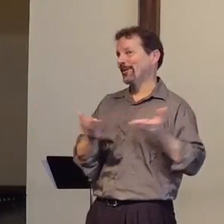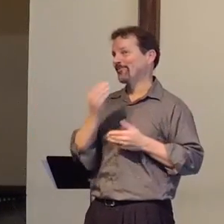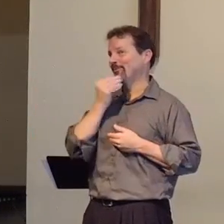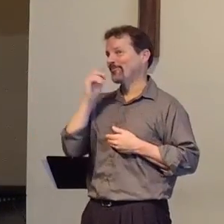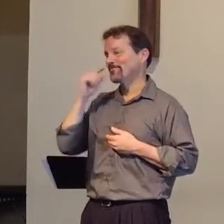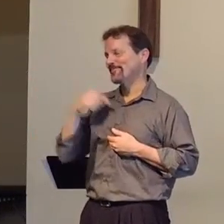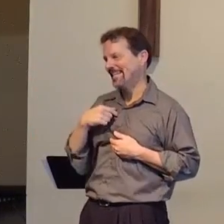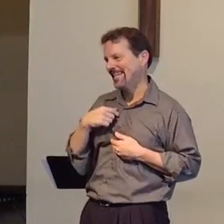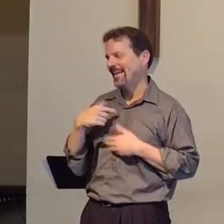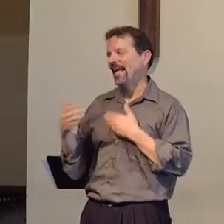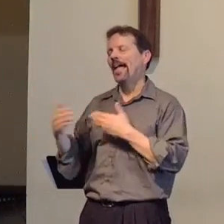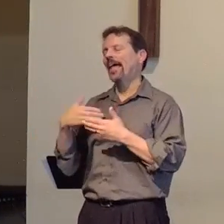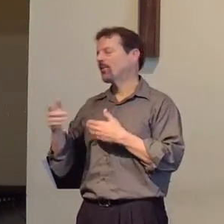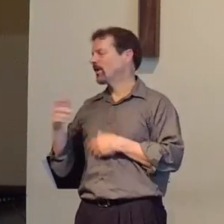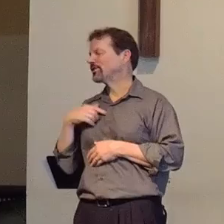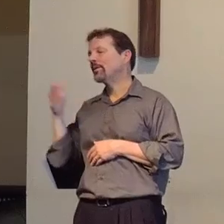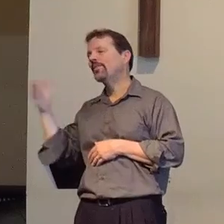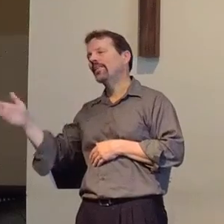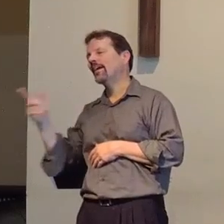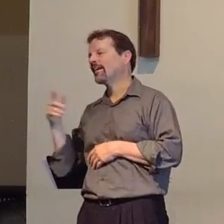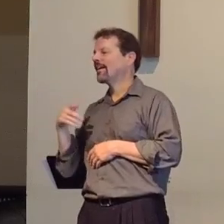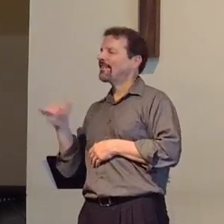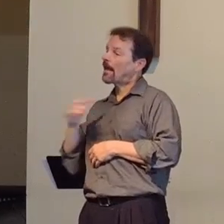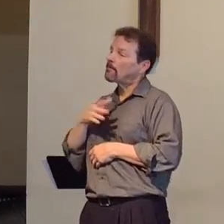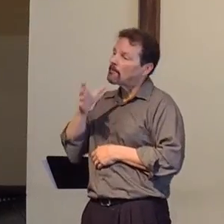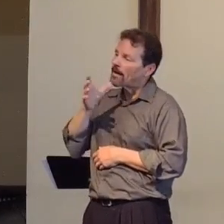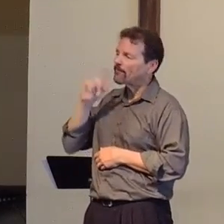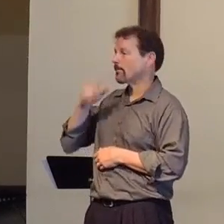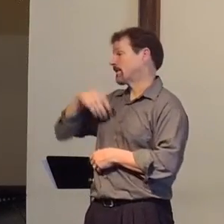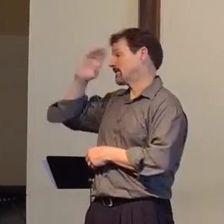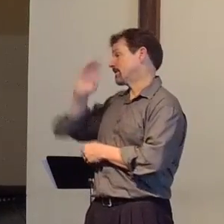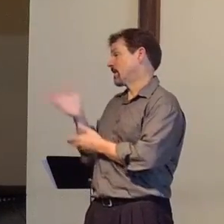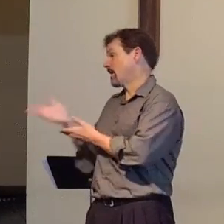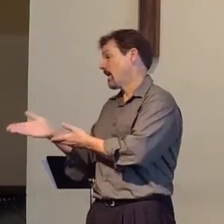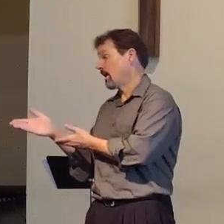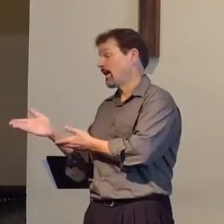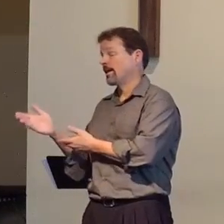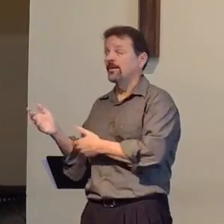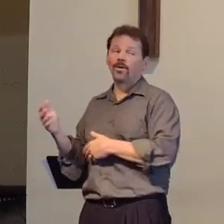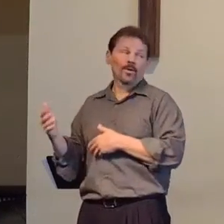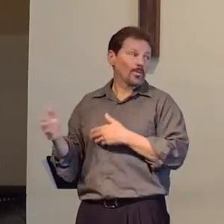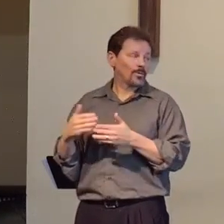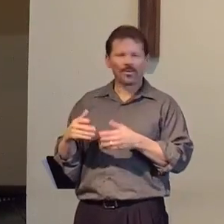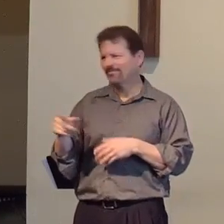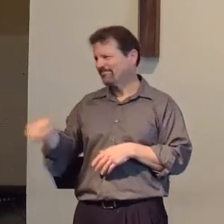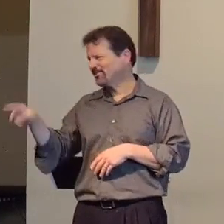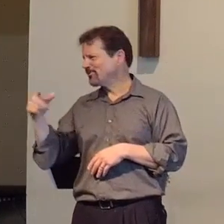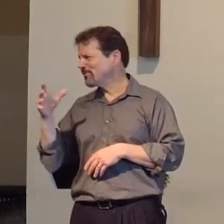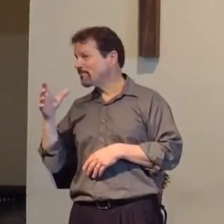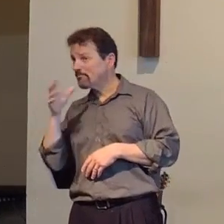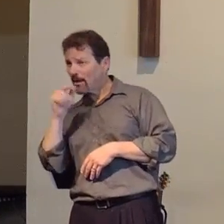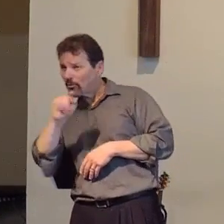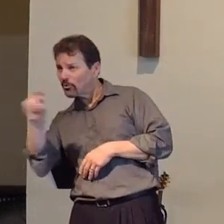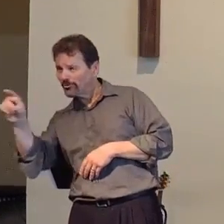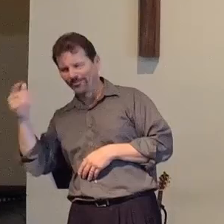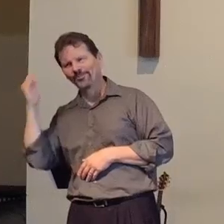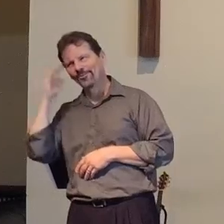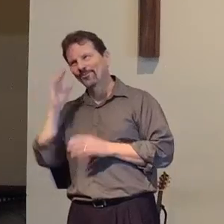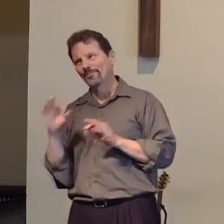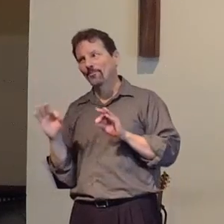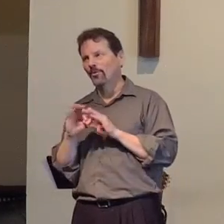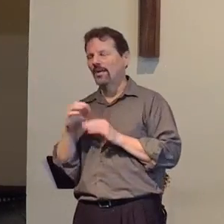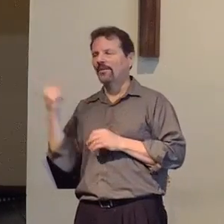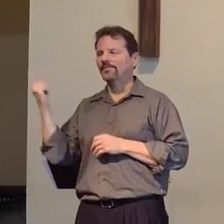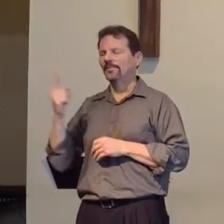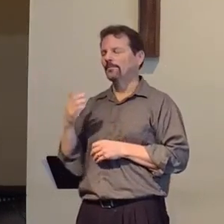But nonetheless, she's been there to be a mom for him when I couldn't be. And I don't know, moms out there, you know how significant that is and how important that is,